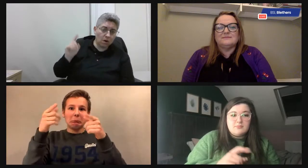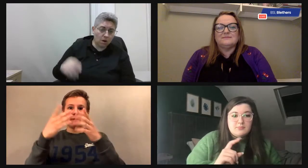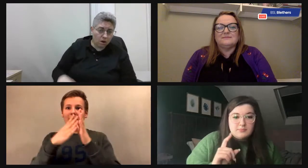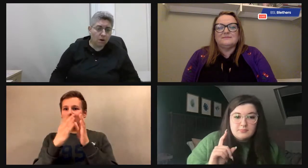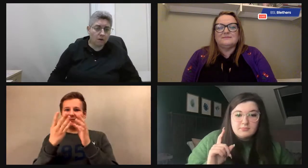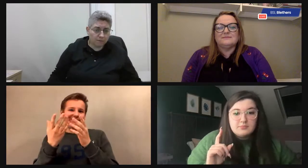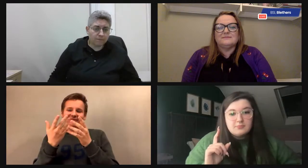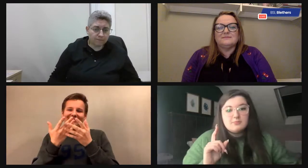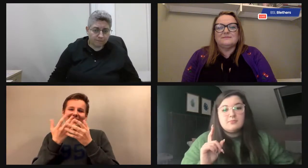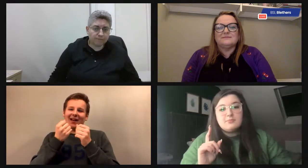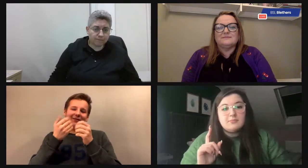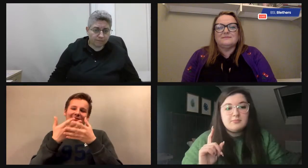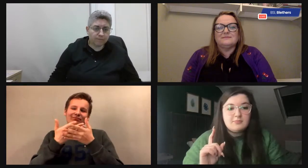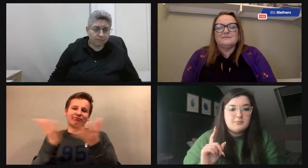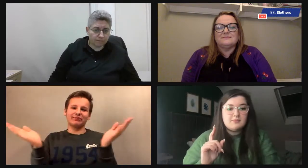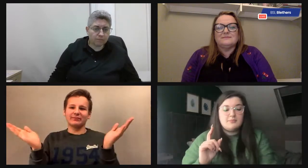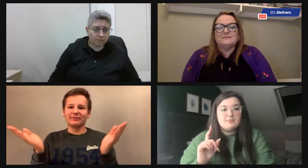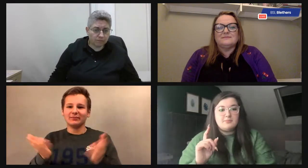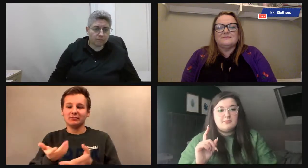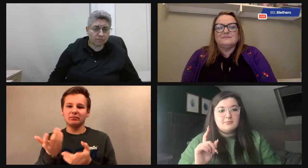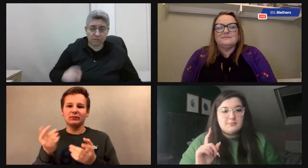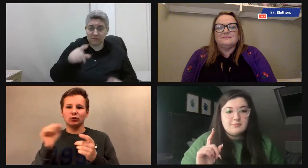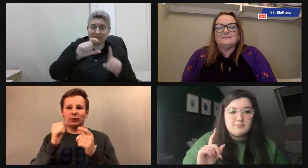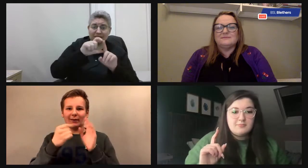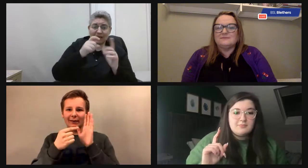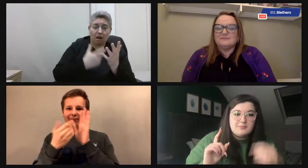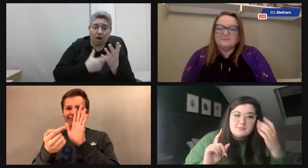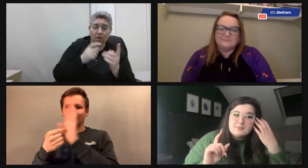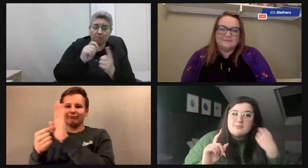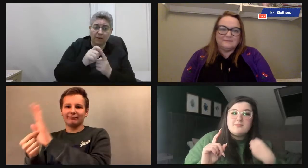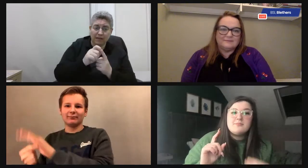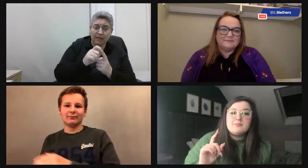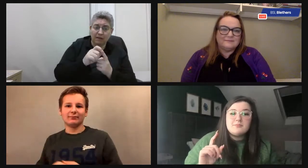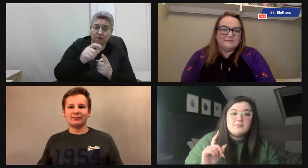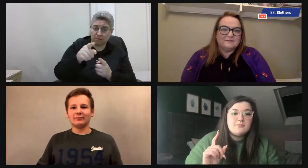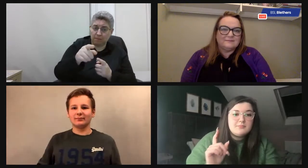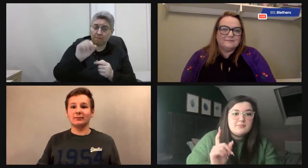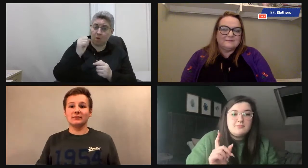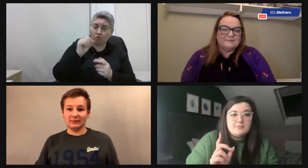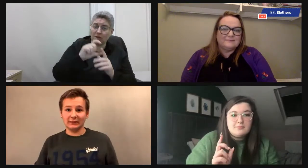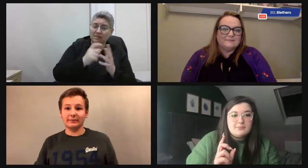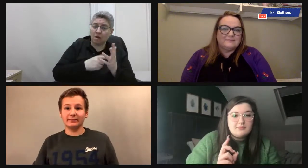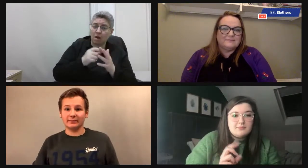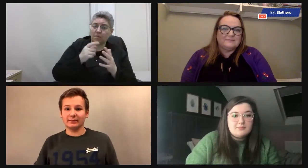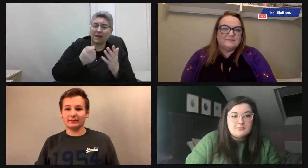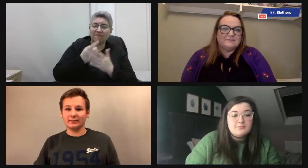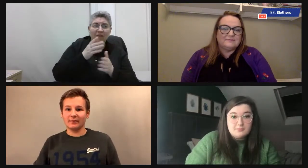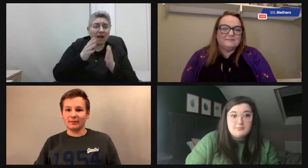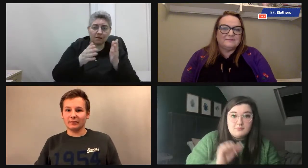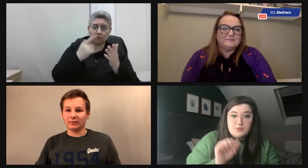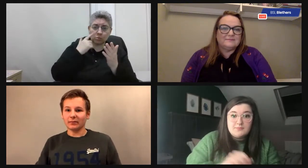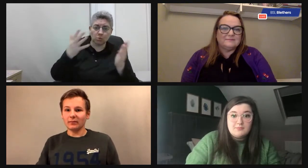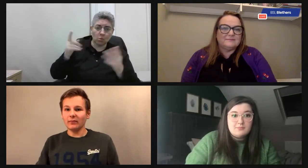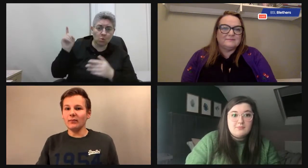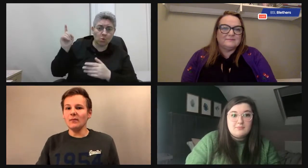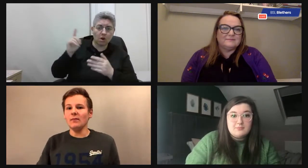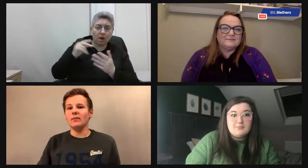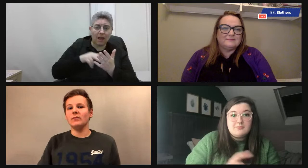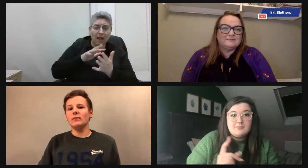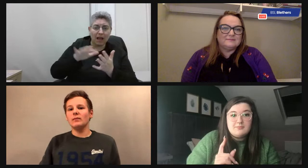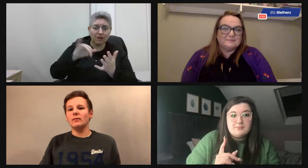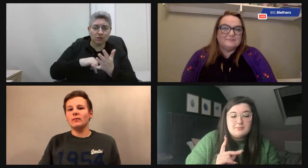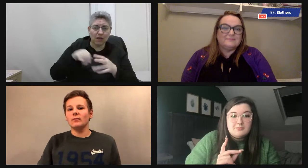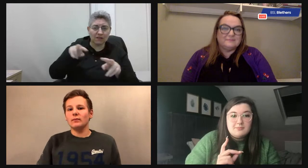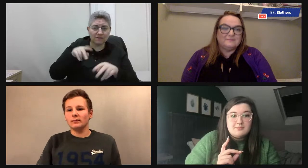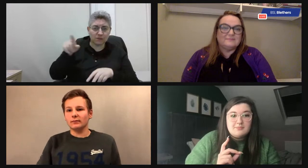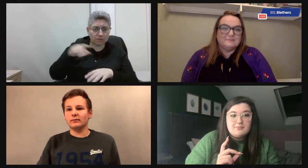something, Okay. Okay. contact So, pastoral care teachers, things like that. Maybe an event at the BDA. maybe that's something the DRP